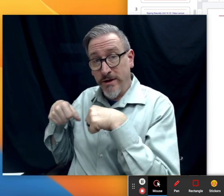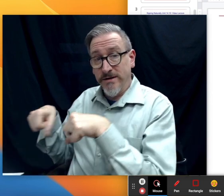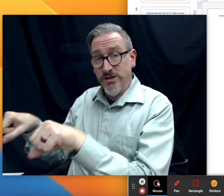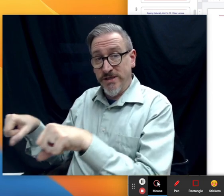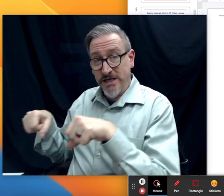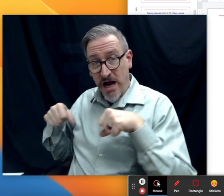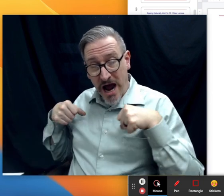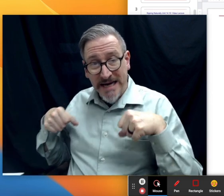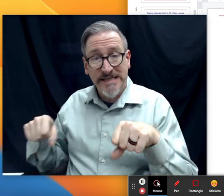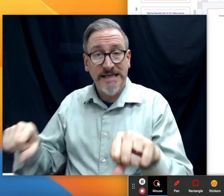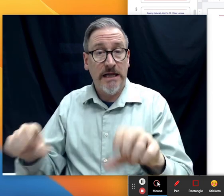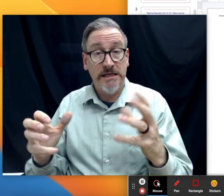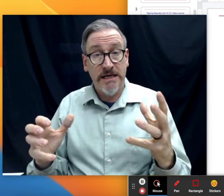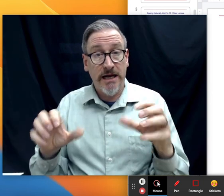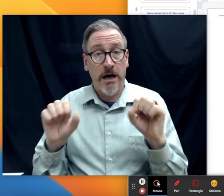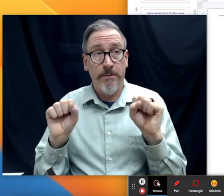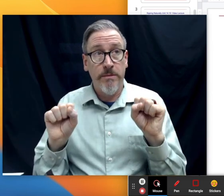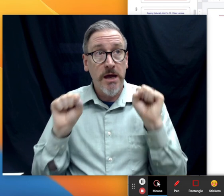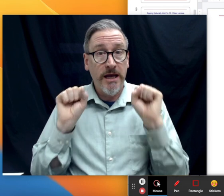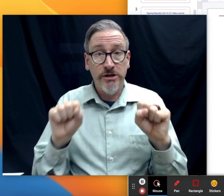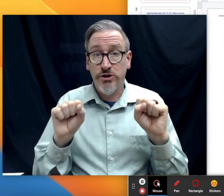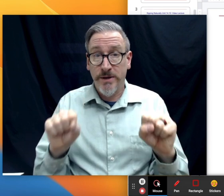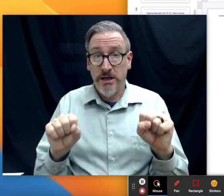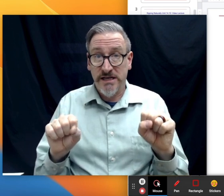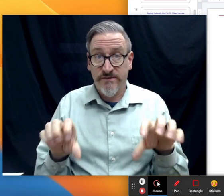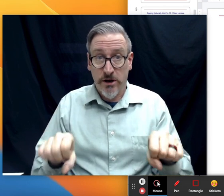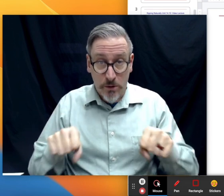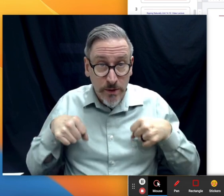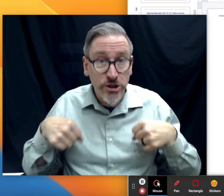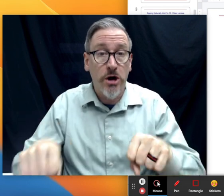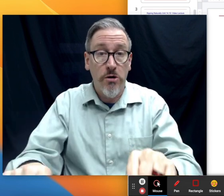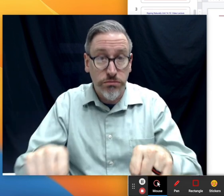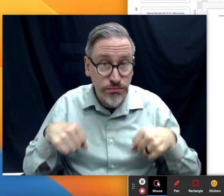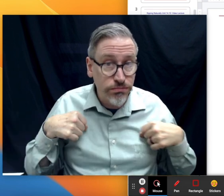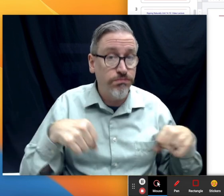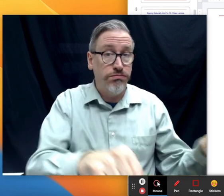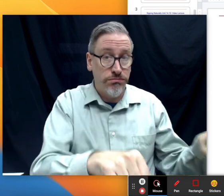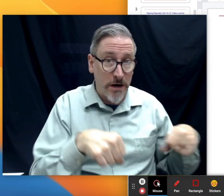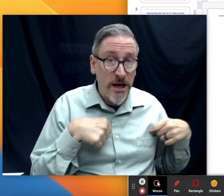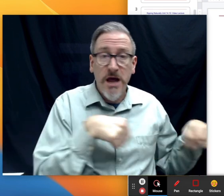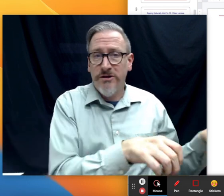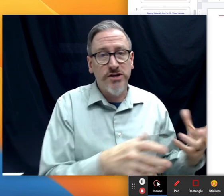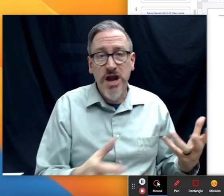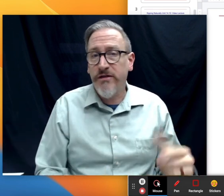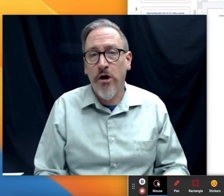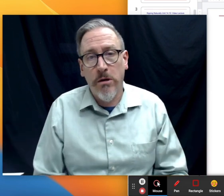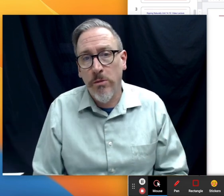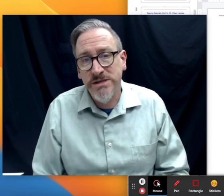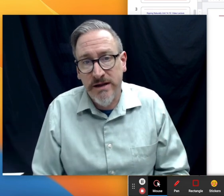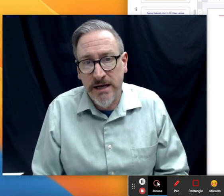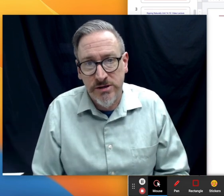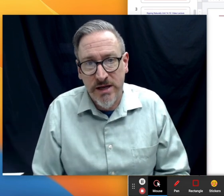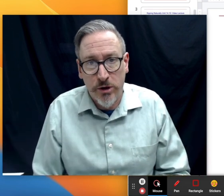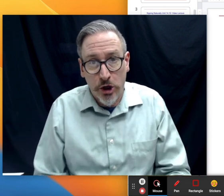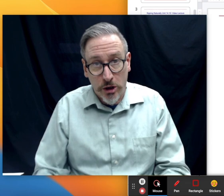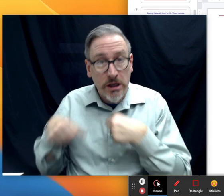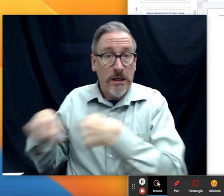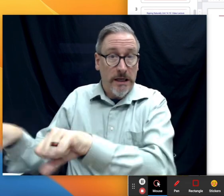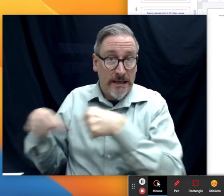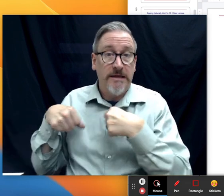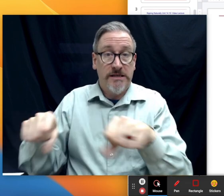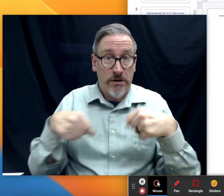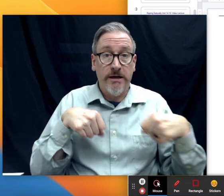Lawnmower, right? So it's an ICL. It's an instrument classifier where we show, right? There's nothing, almost nothing else that would